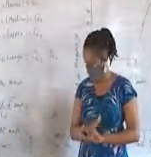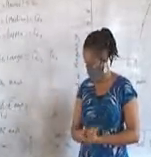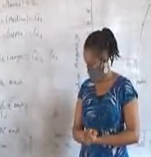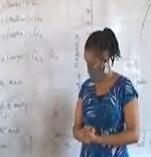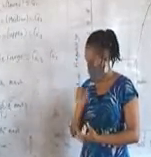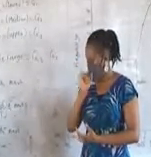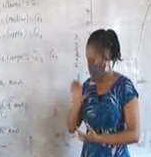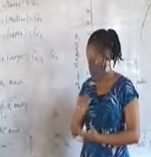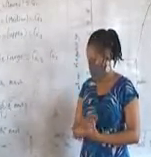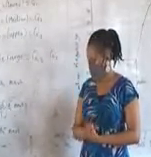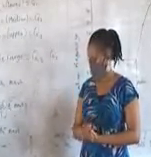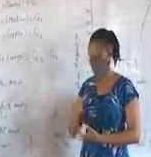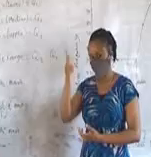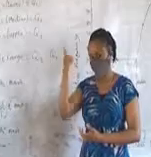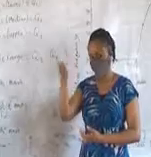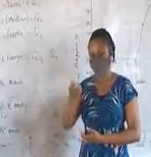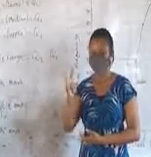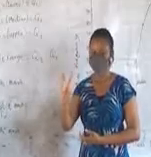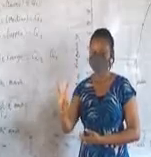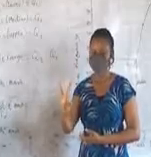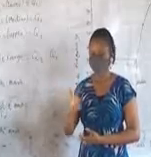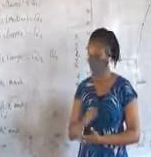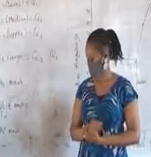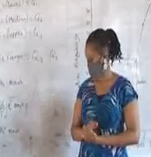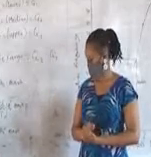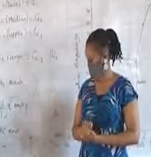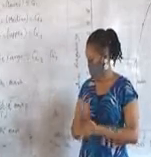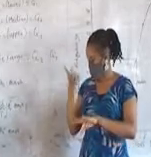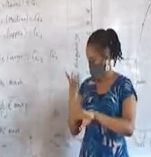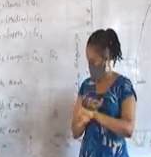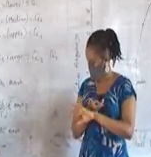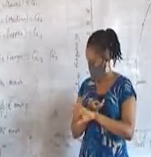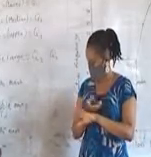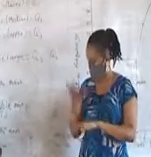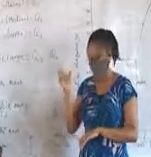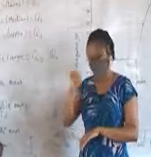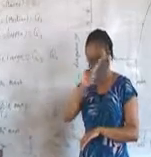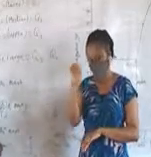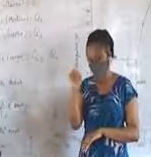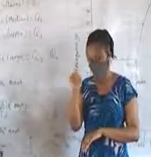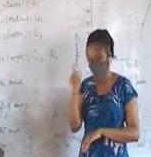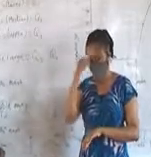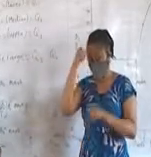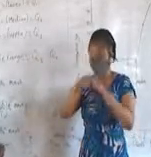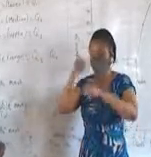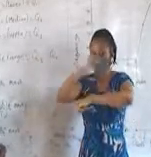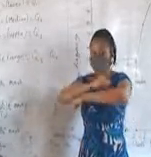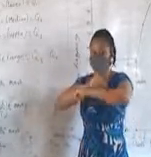give you 3 all over 4 times the total frequency, which is 100.